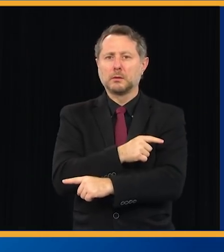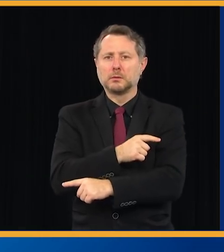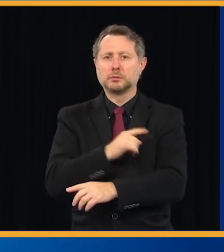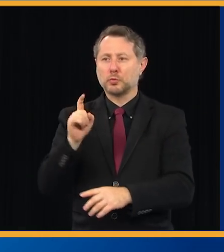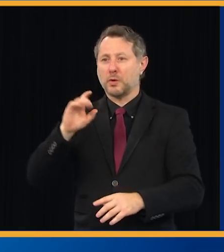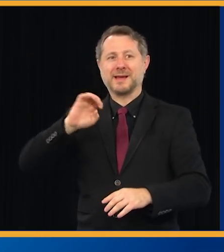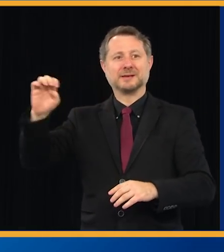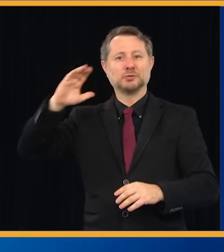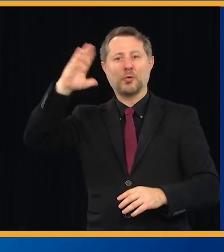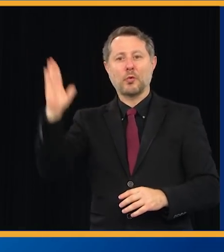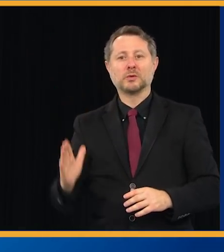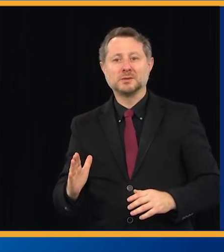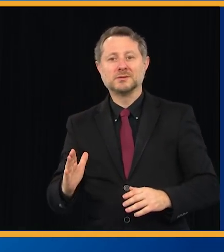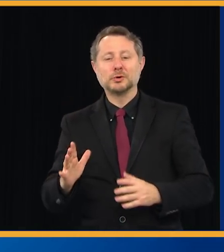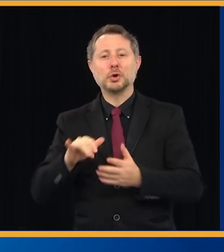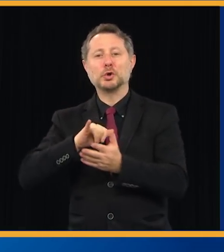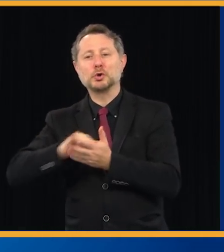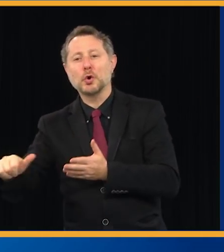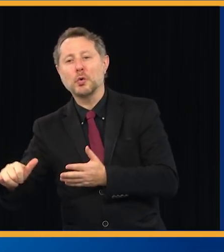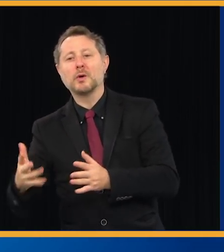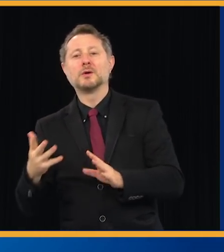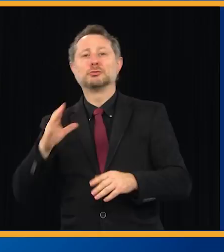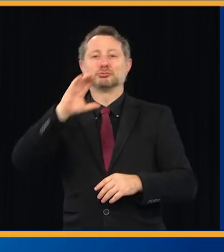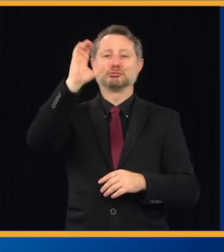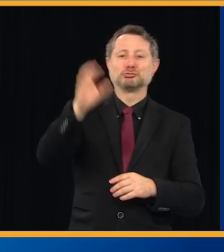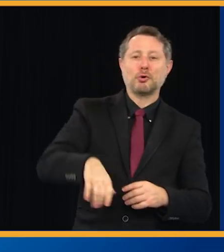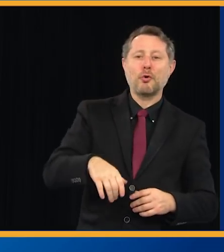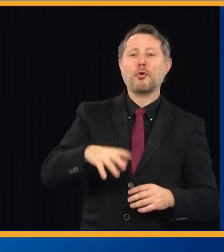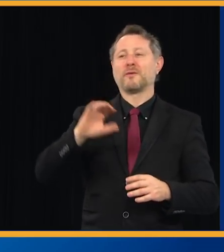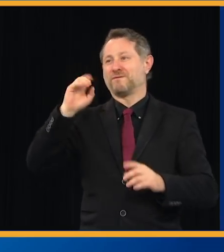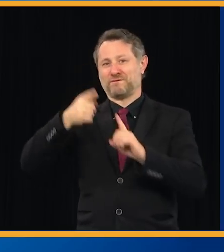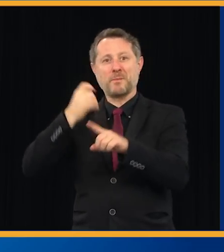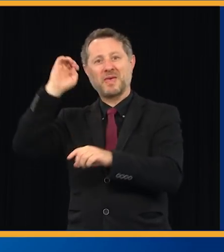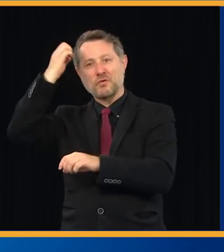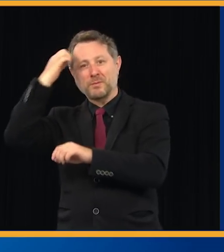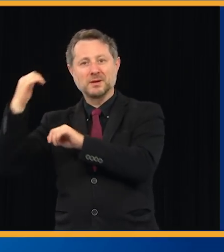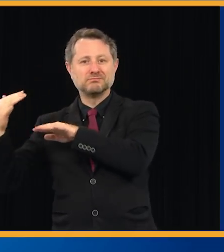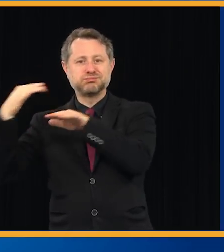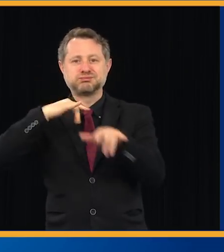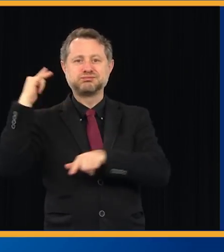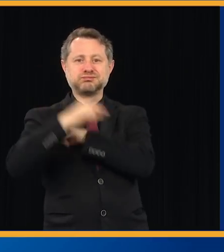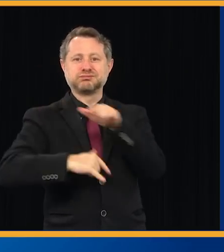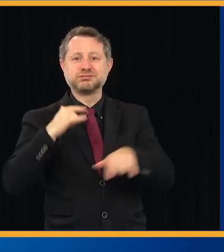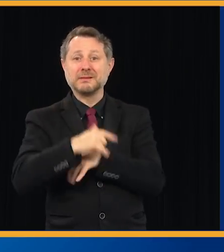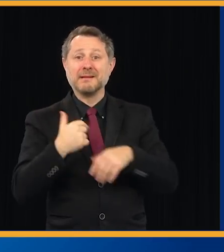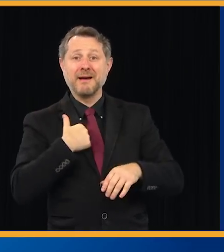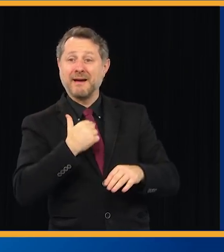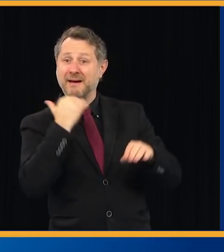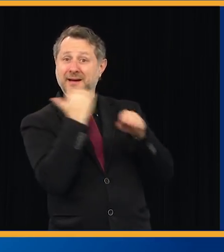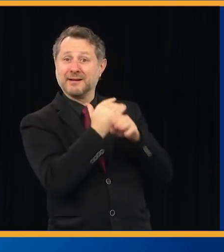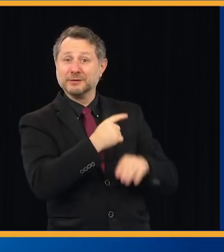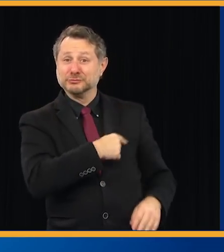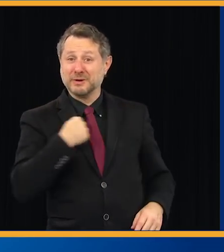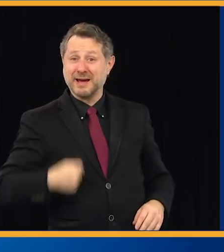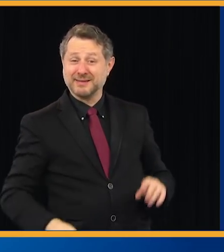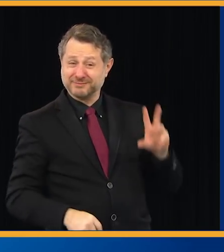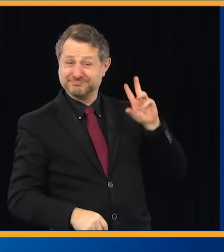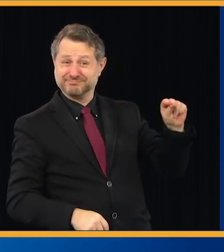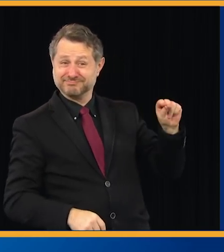Chicago, et cetera. That by the time we turned off travel from China, the China travel ban, the